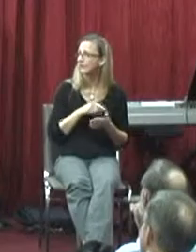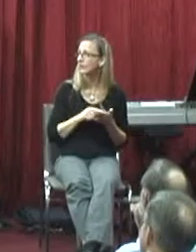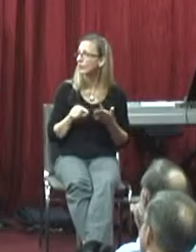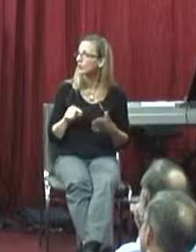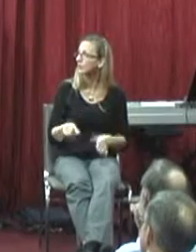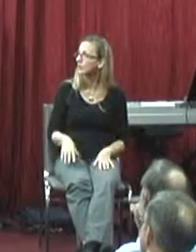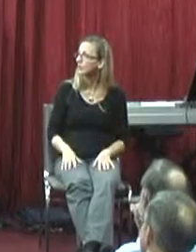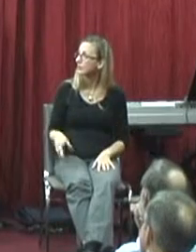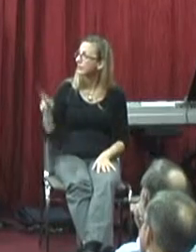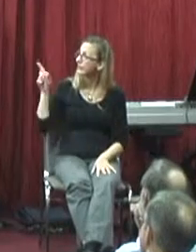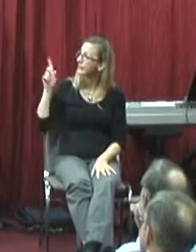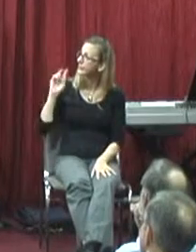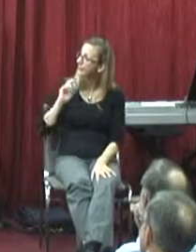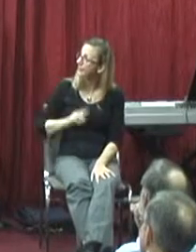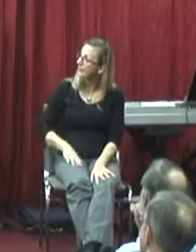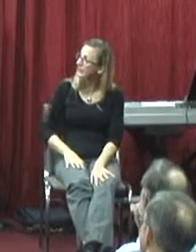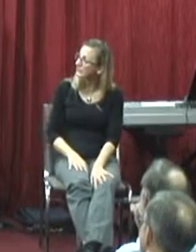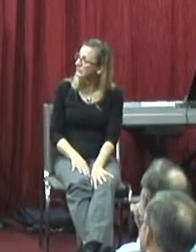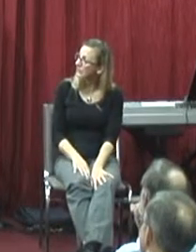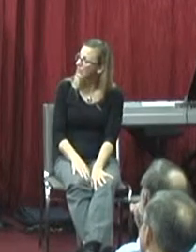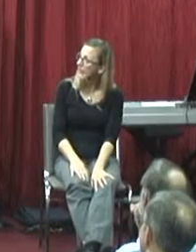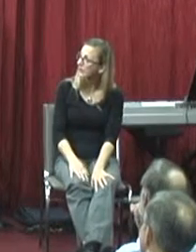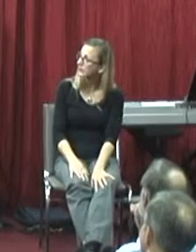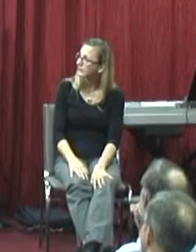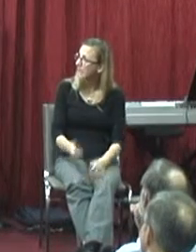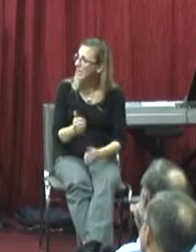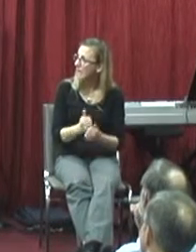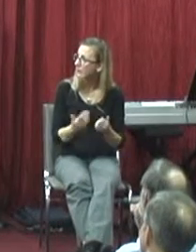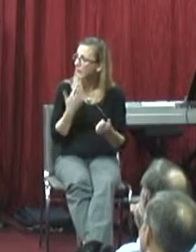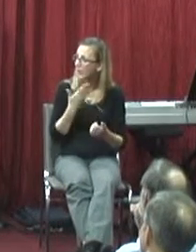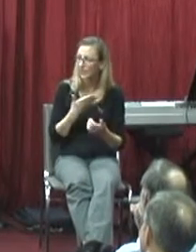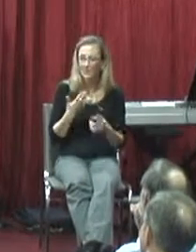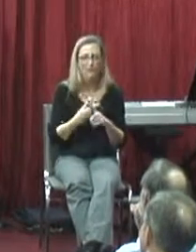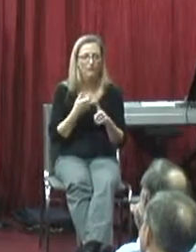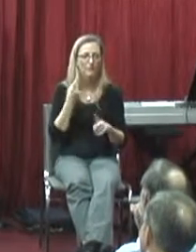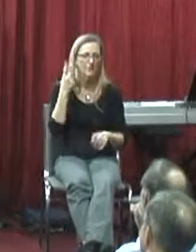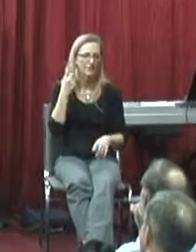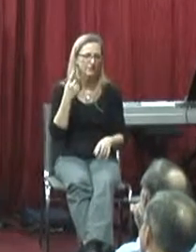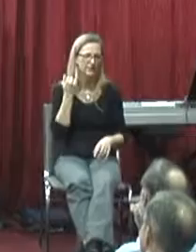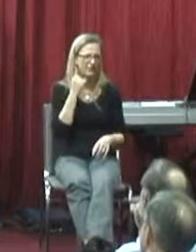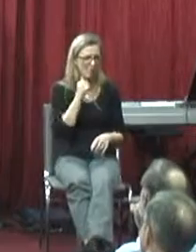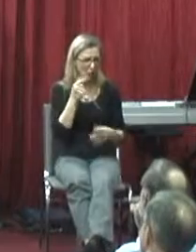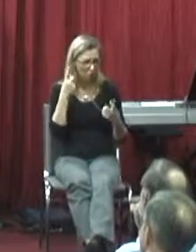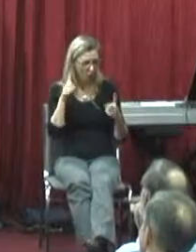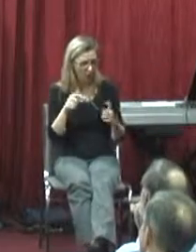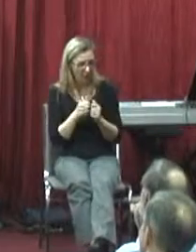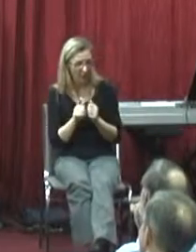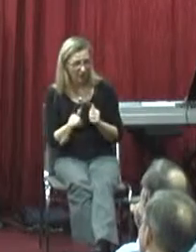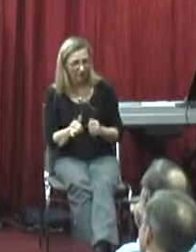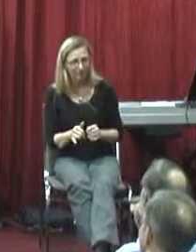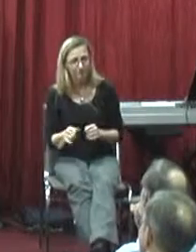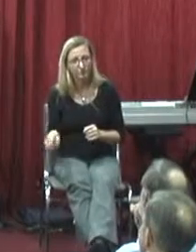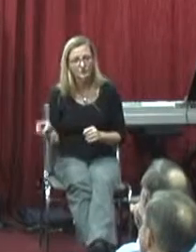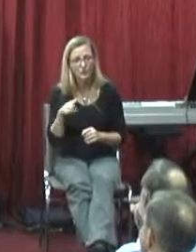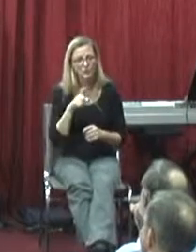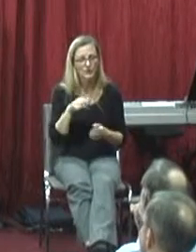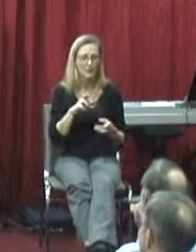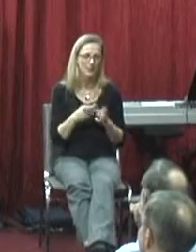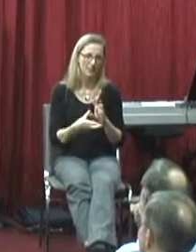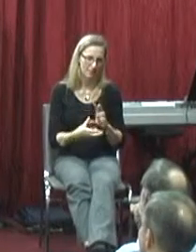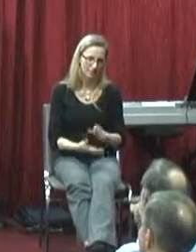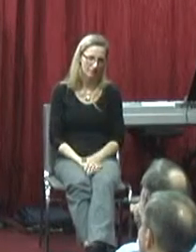verse, every good thing in your life is from him. So if you're not agreeing with that, you need to